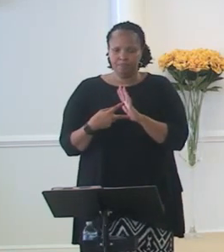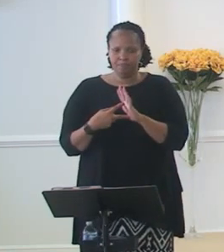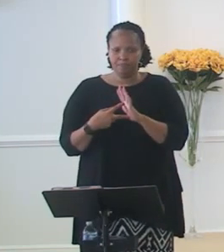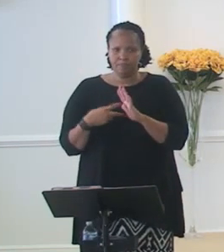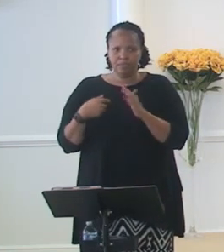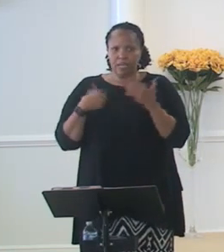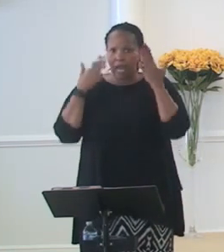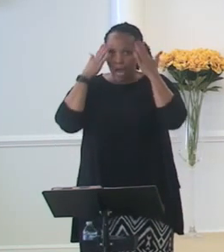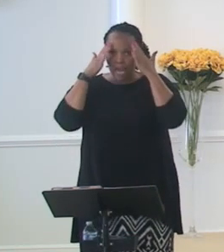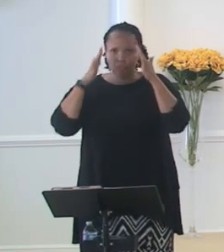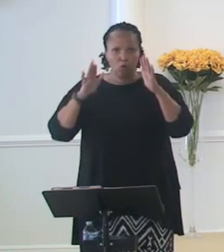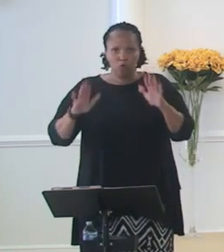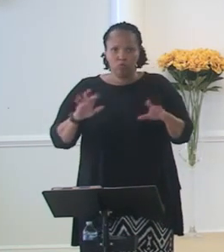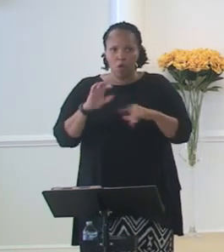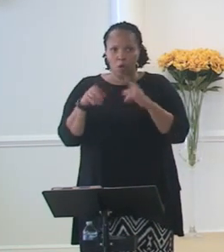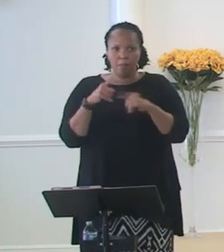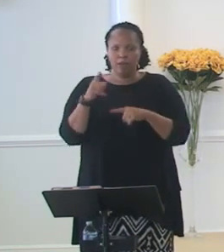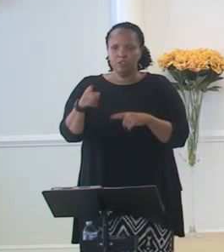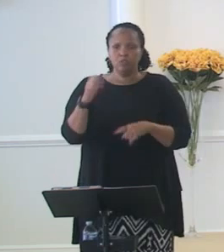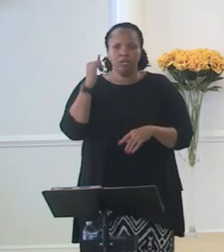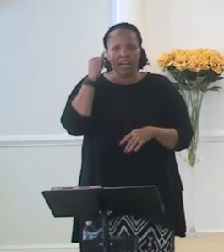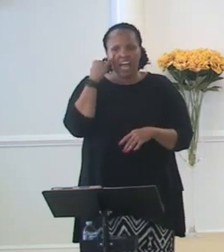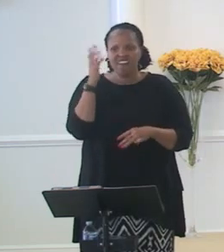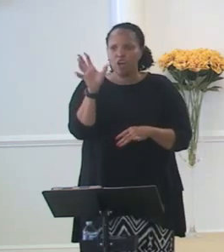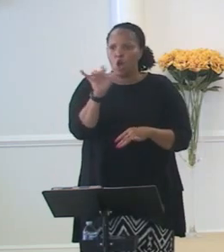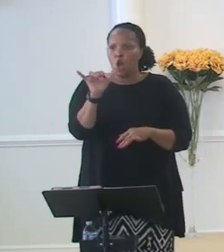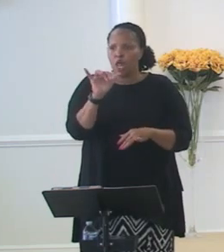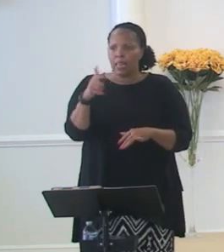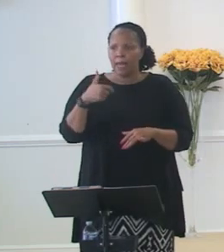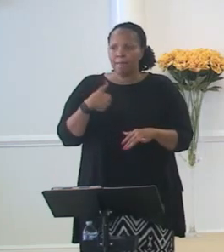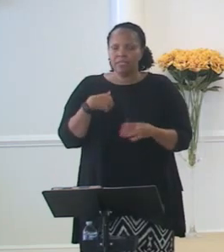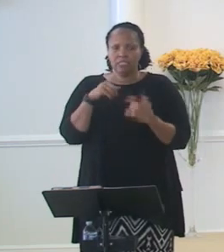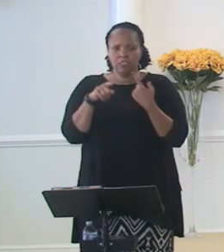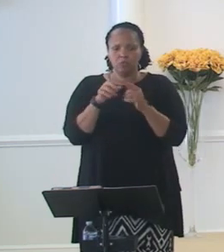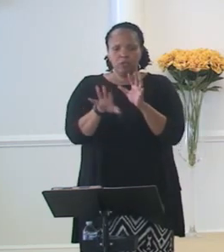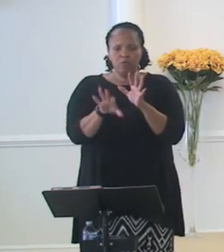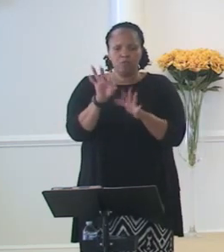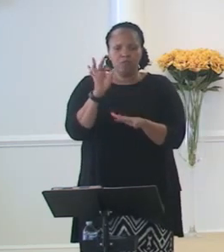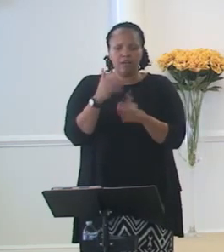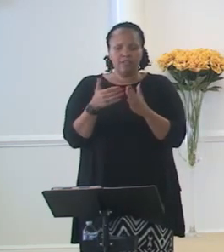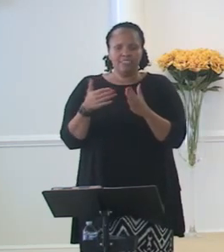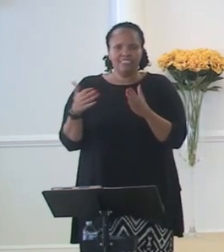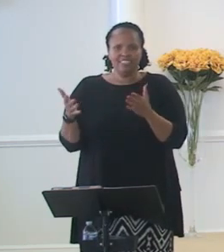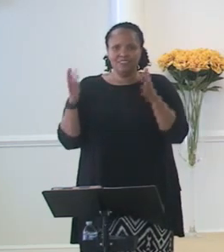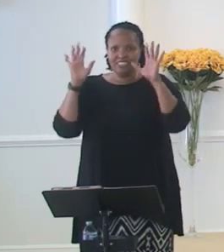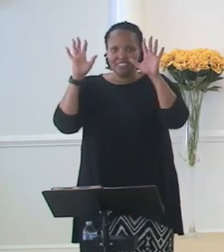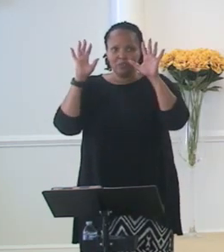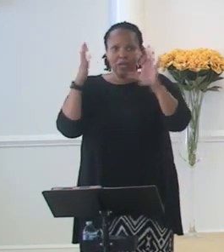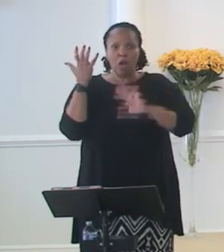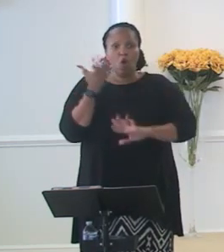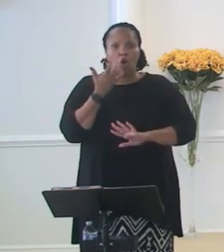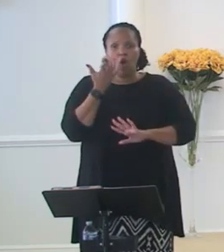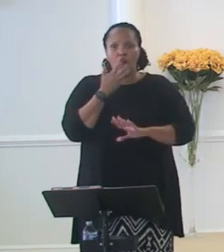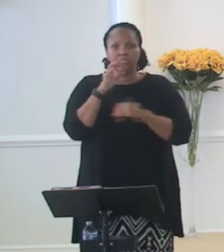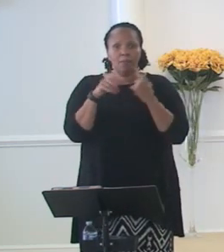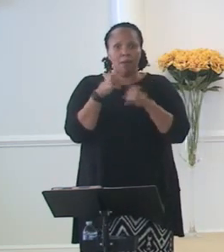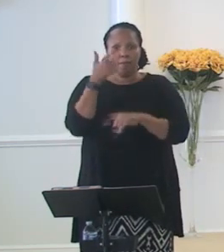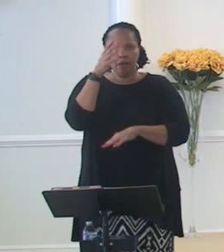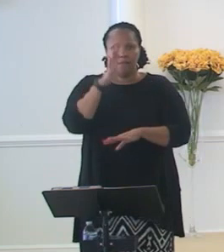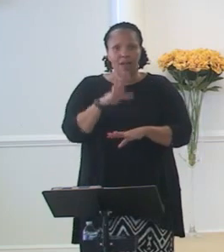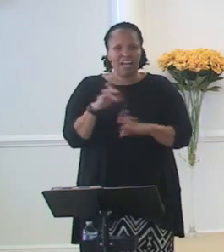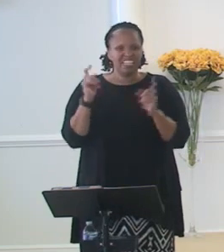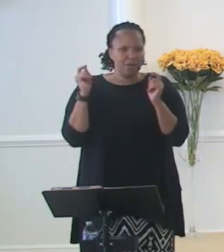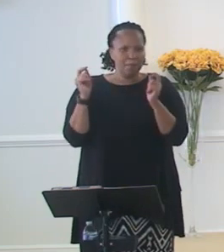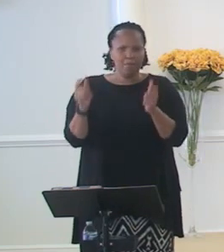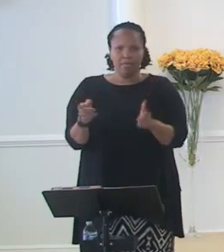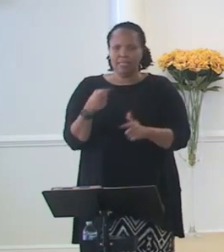And I don't know about you, if you're like me, is when you find something grand or great or awesome about God,